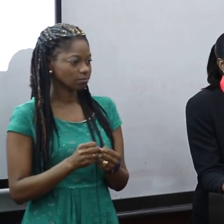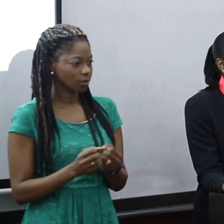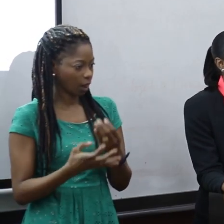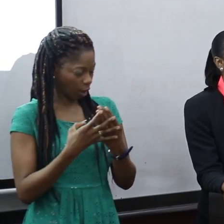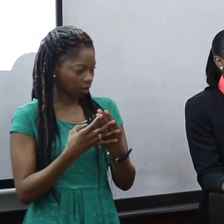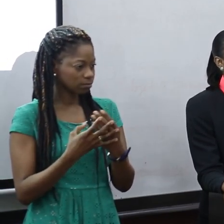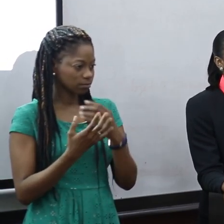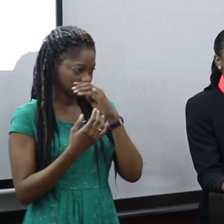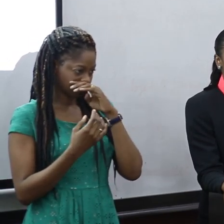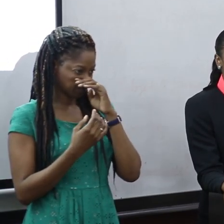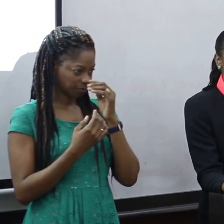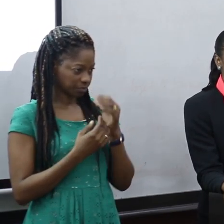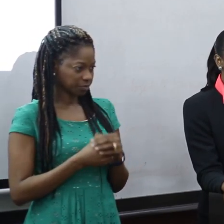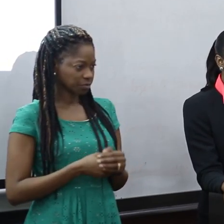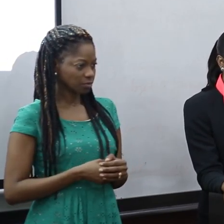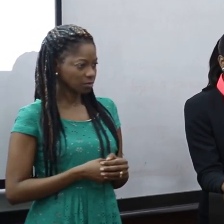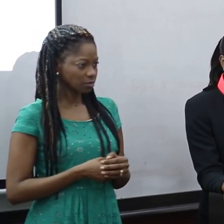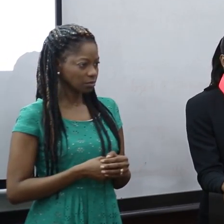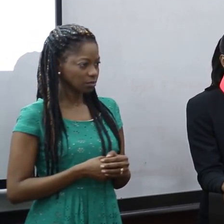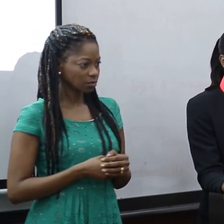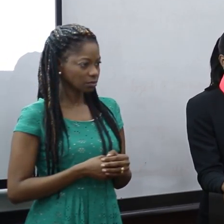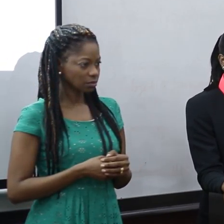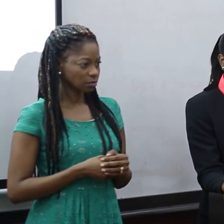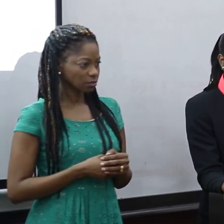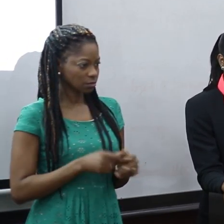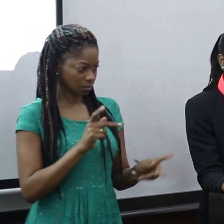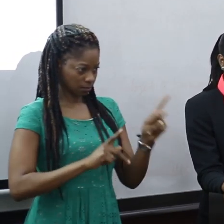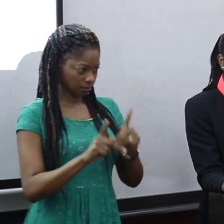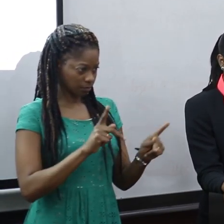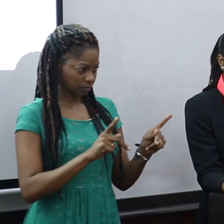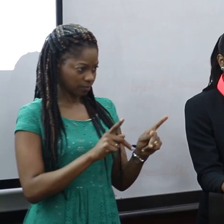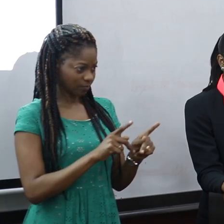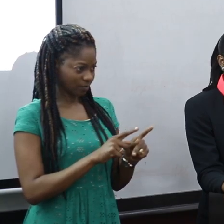The case was argued on very legalistic grounds,